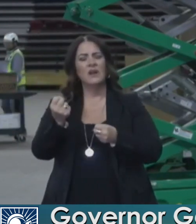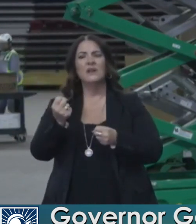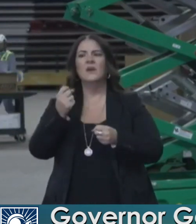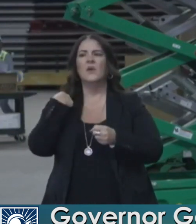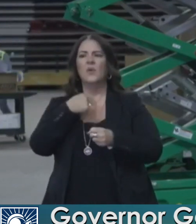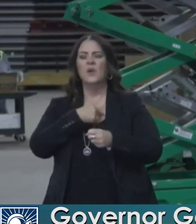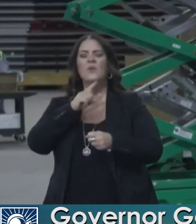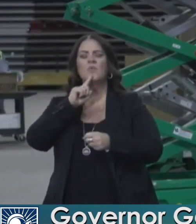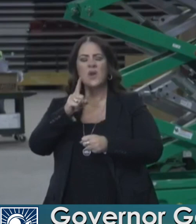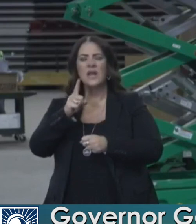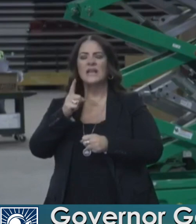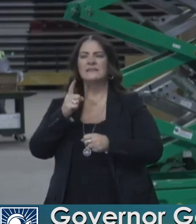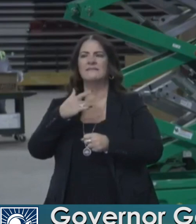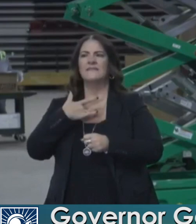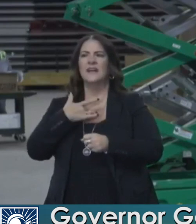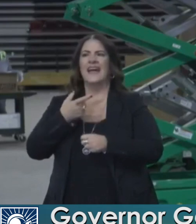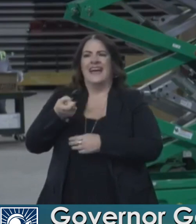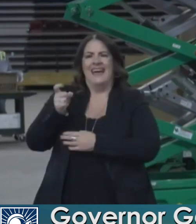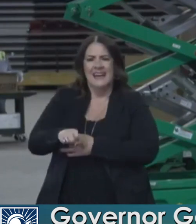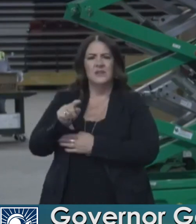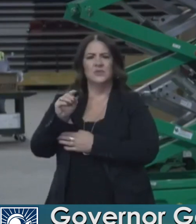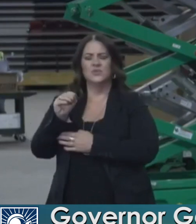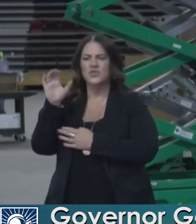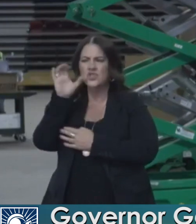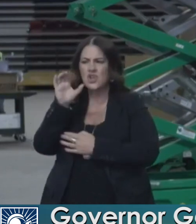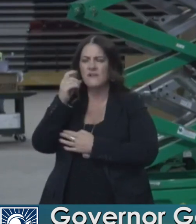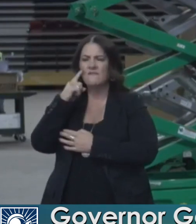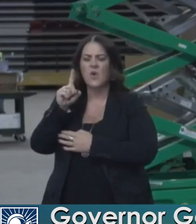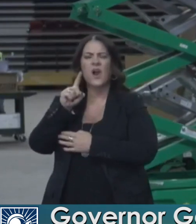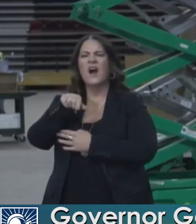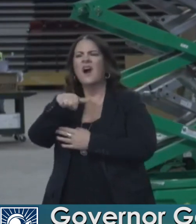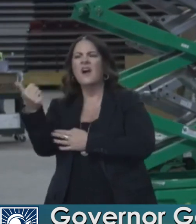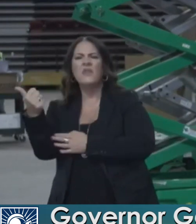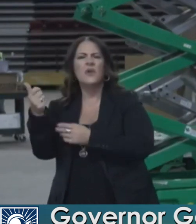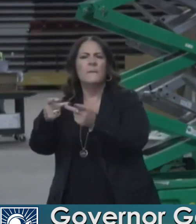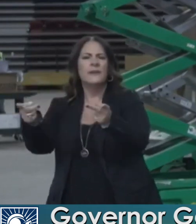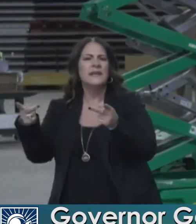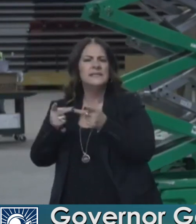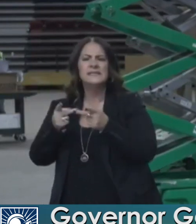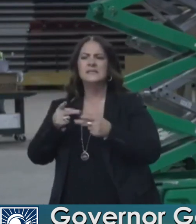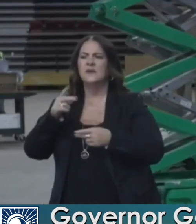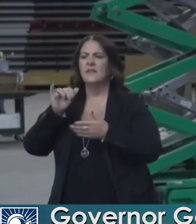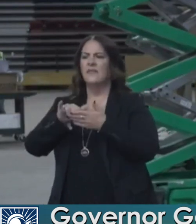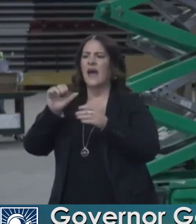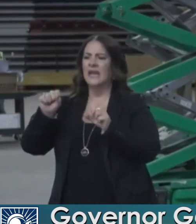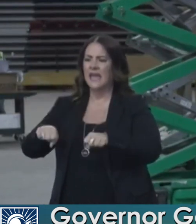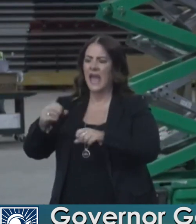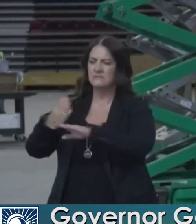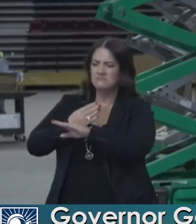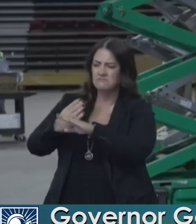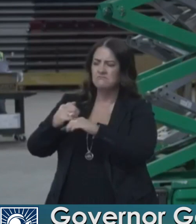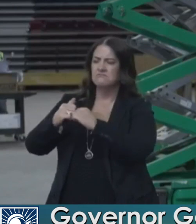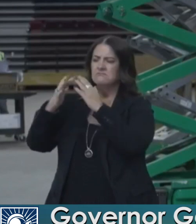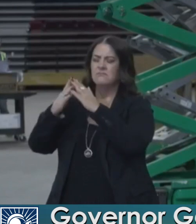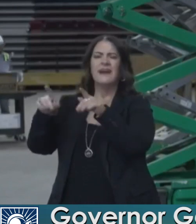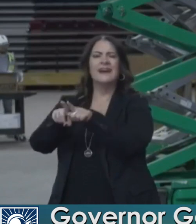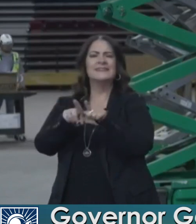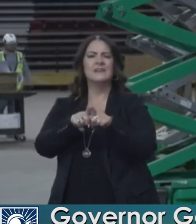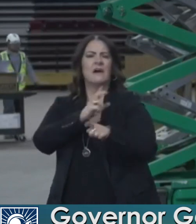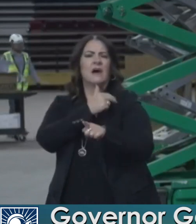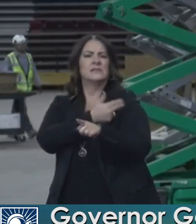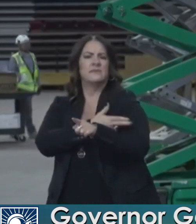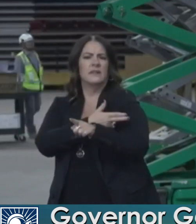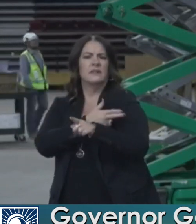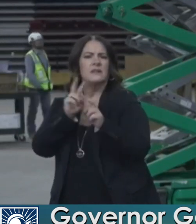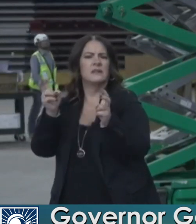to really start looking at assets, looking at sites, alternative care sites, not just our hospital sites, but